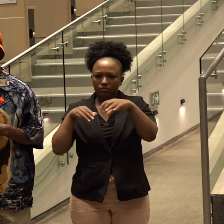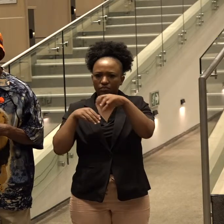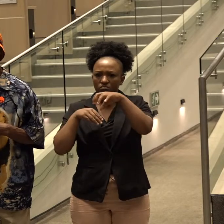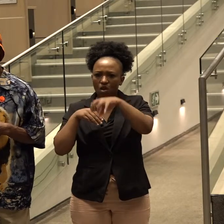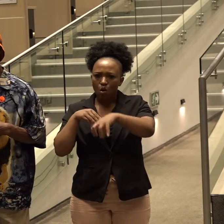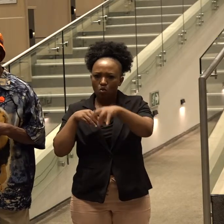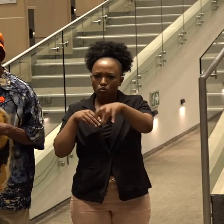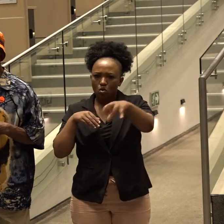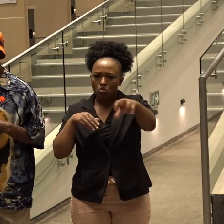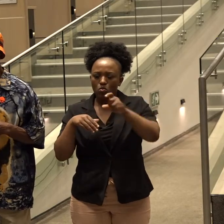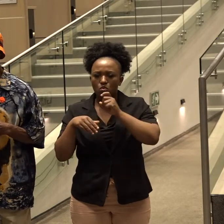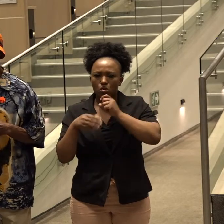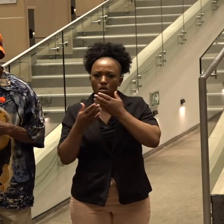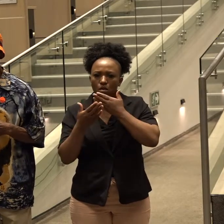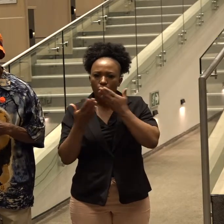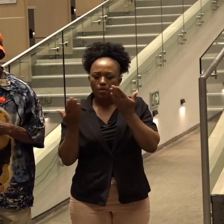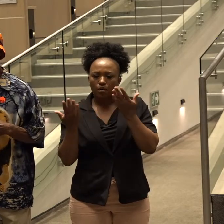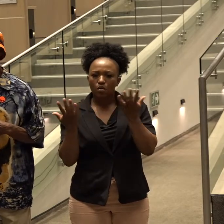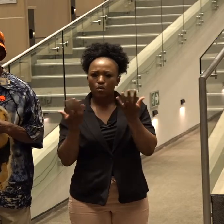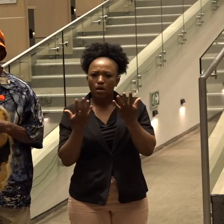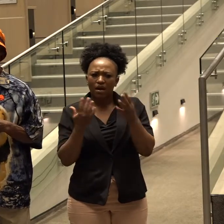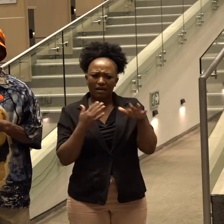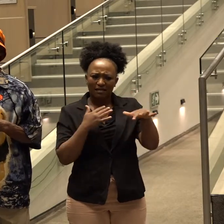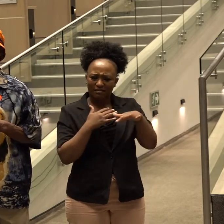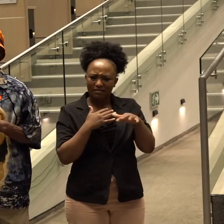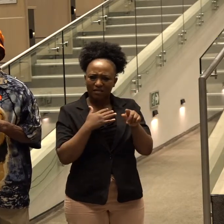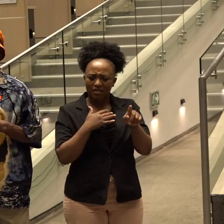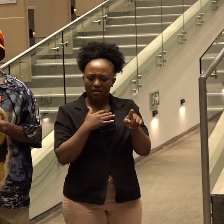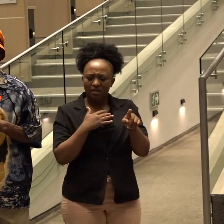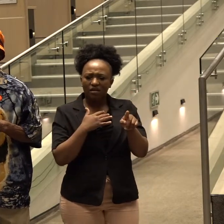especially in kurdist world